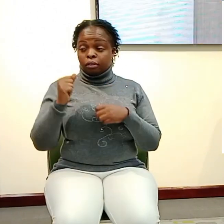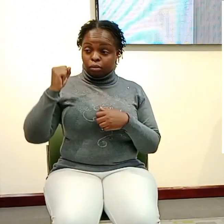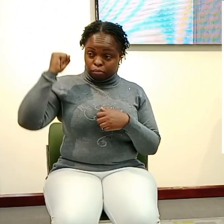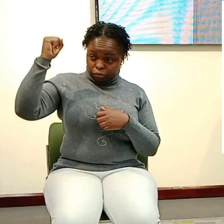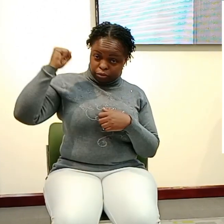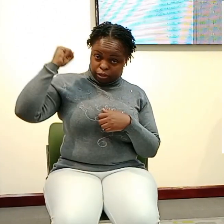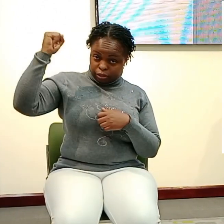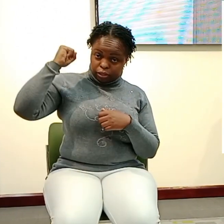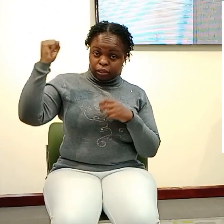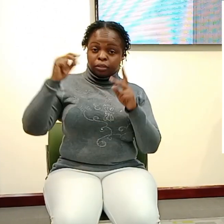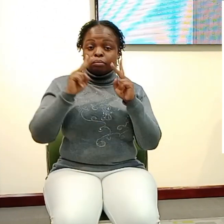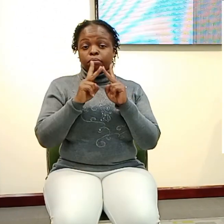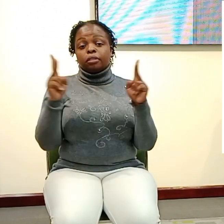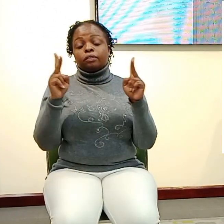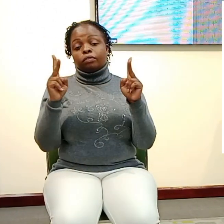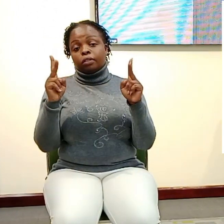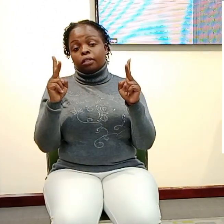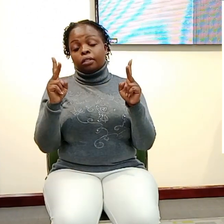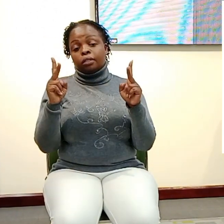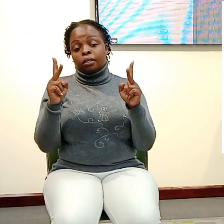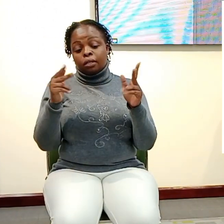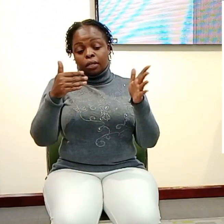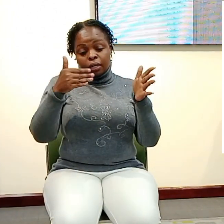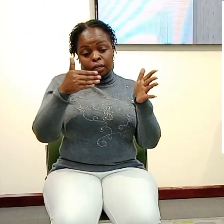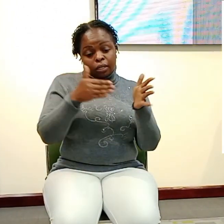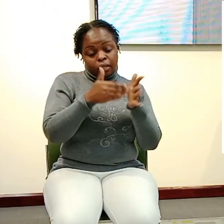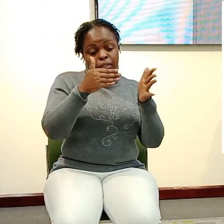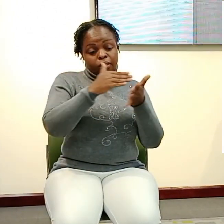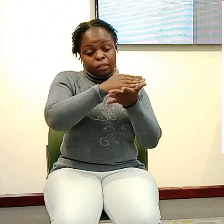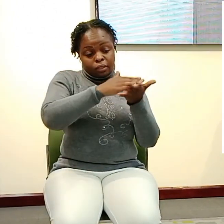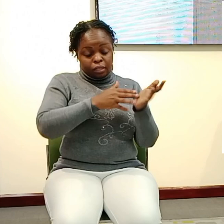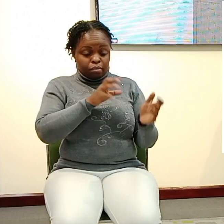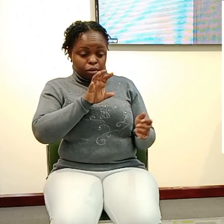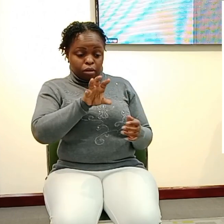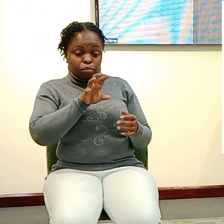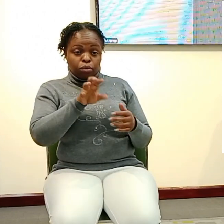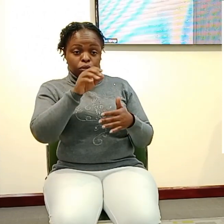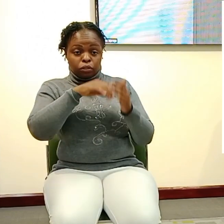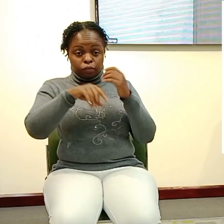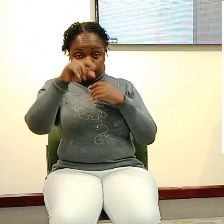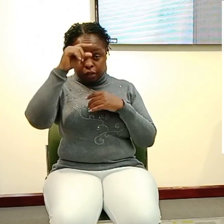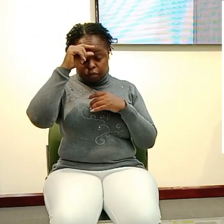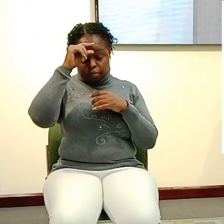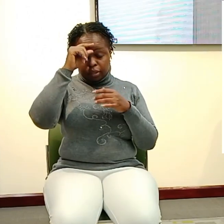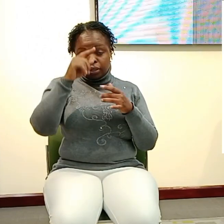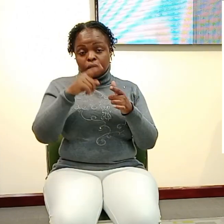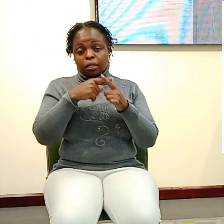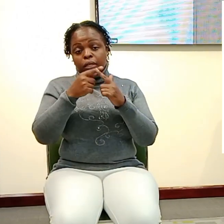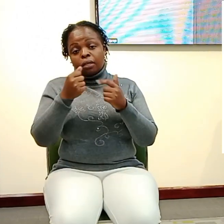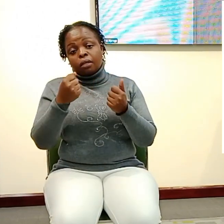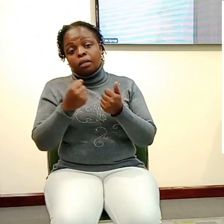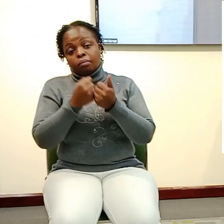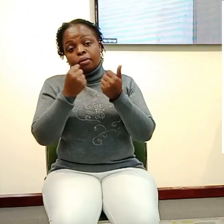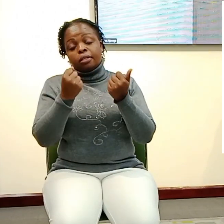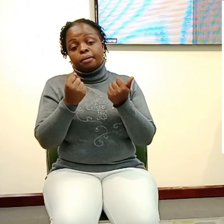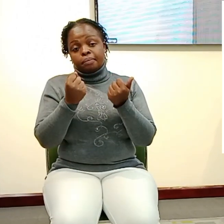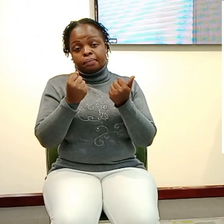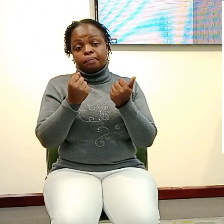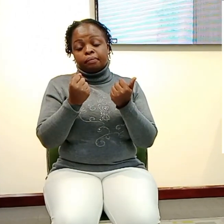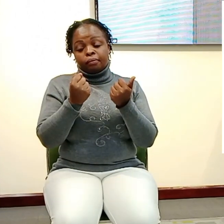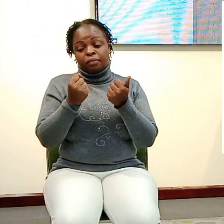protesting peacefully against some abuses of their government, and we're seeing